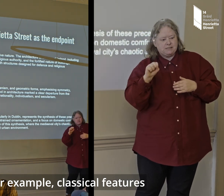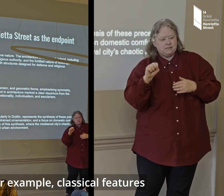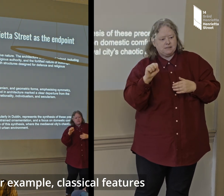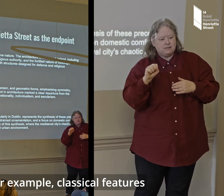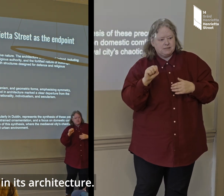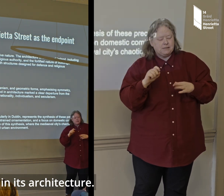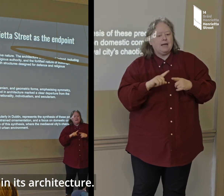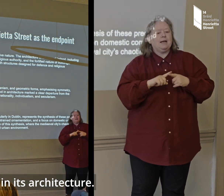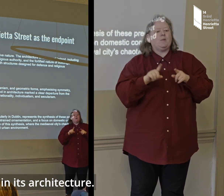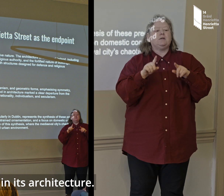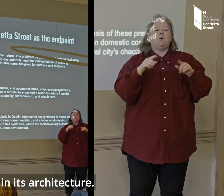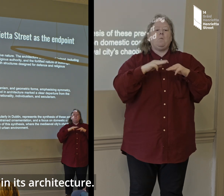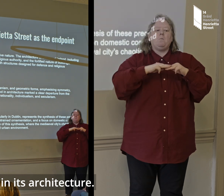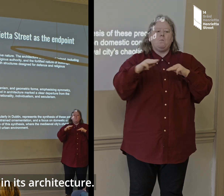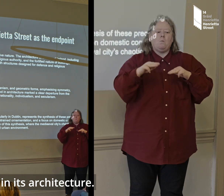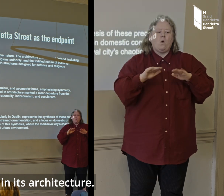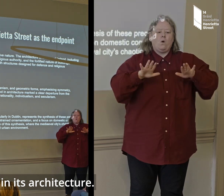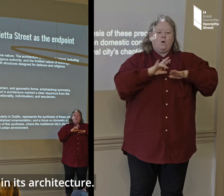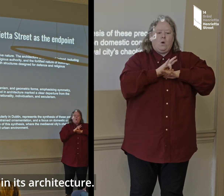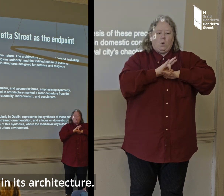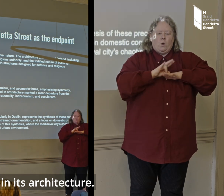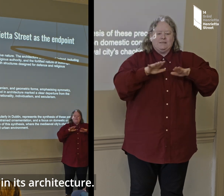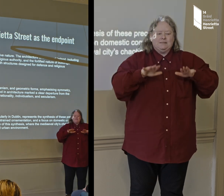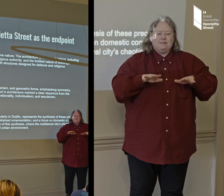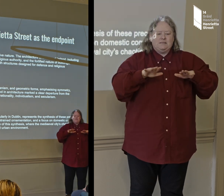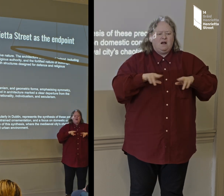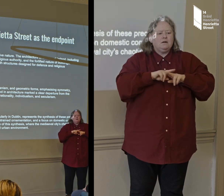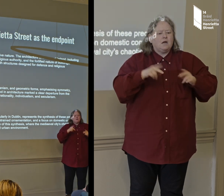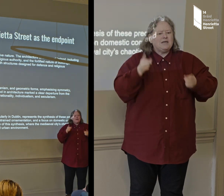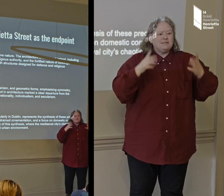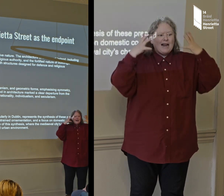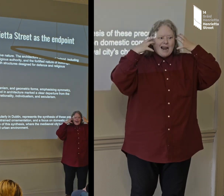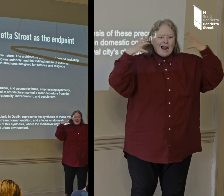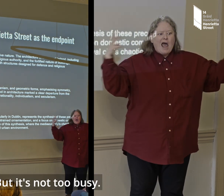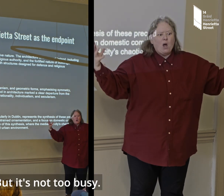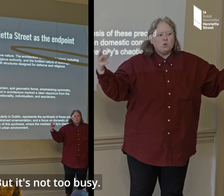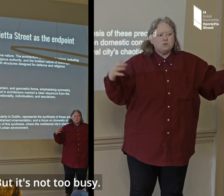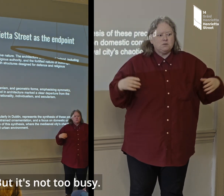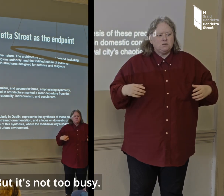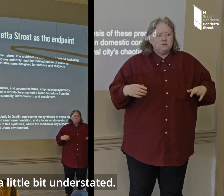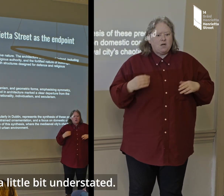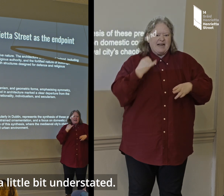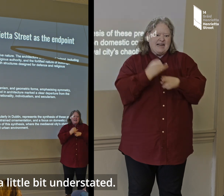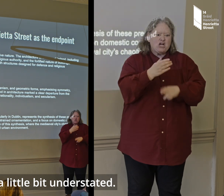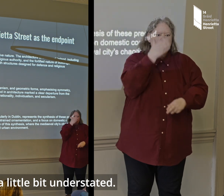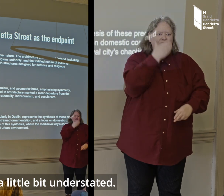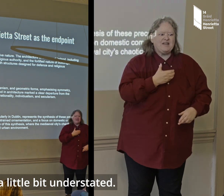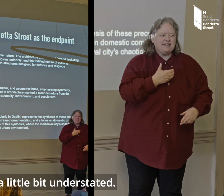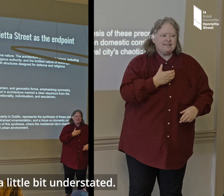classical features in its architecture. But it's not too busy. It's a